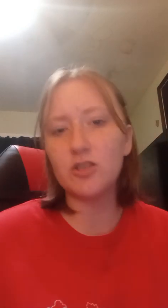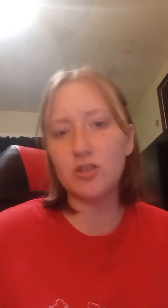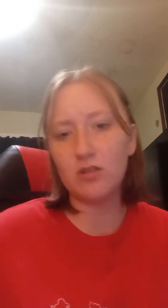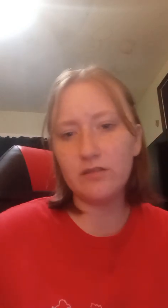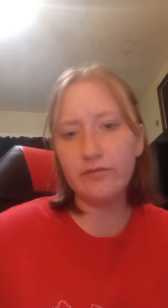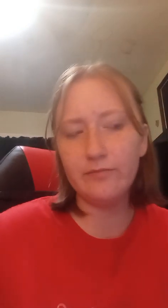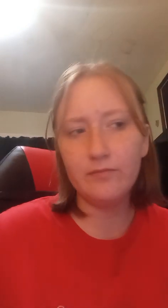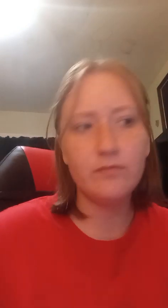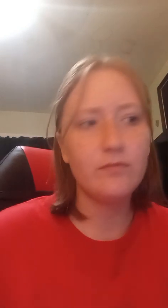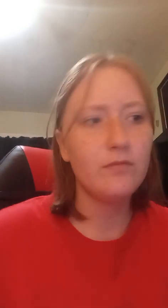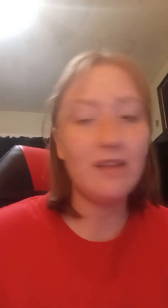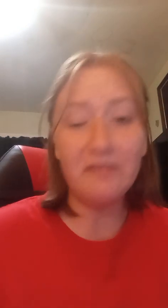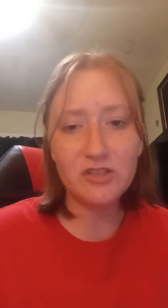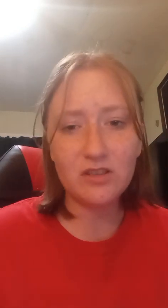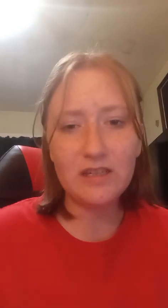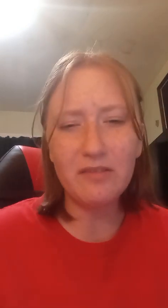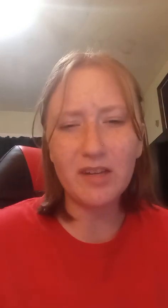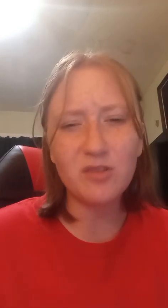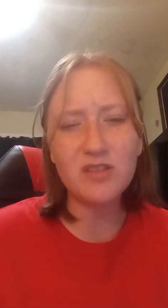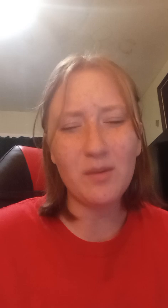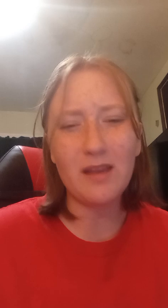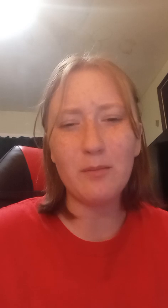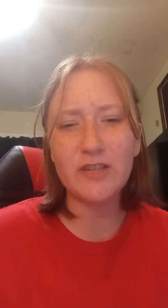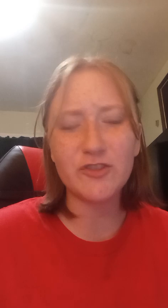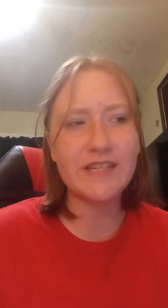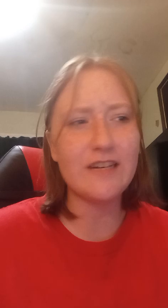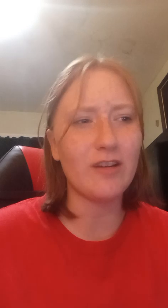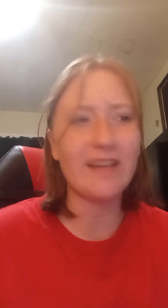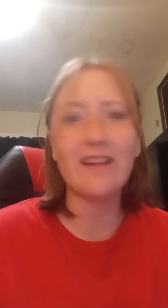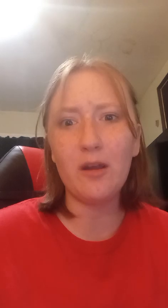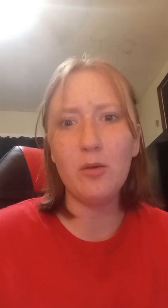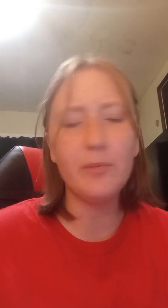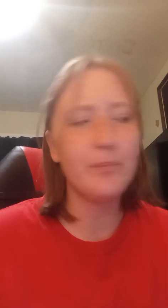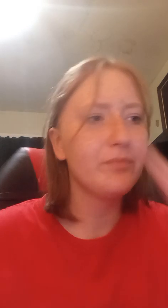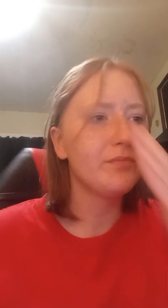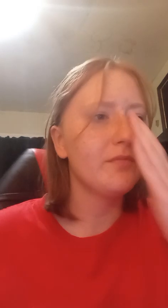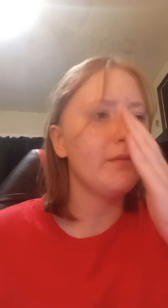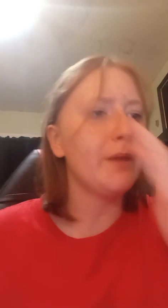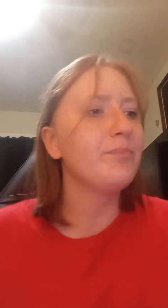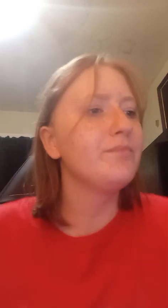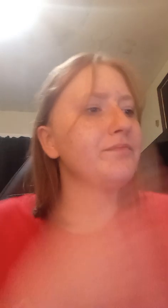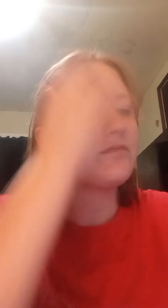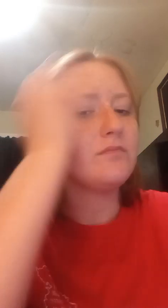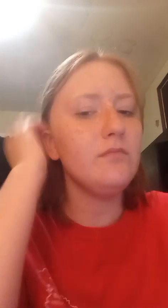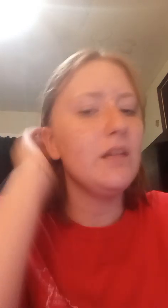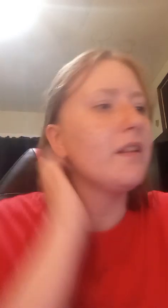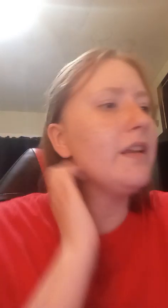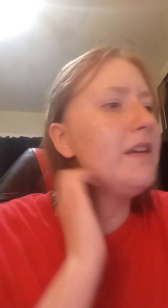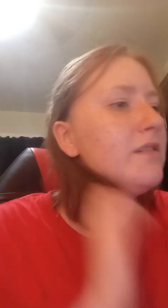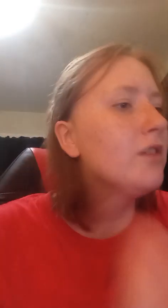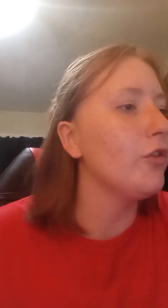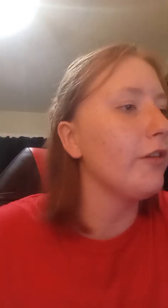destructive eventually if it goes on without being treated or getting help. Now, let's look. I'm